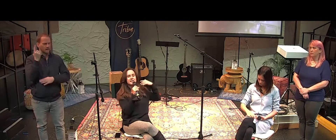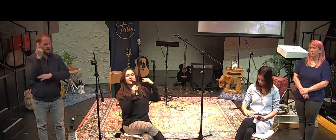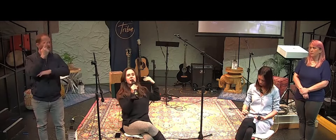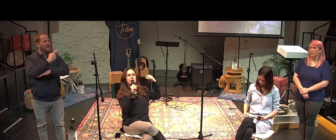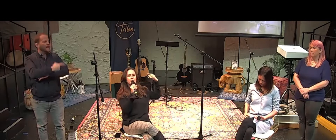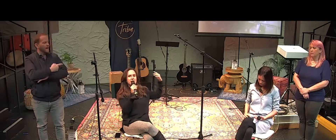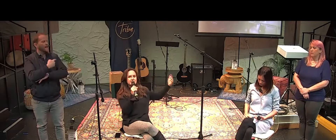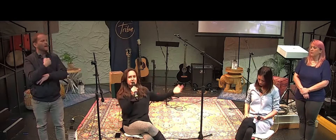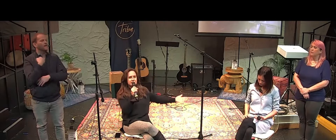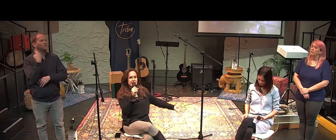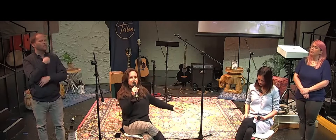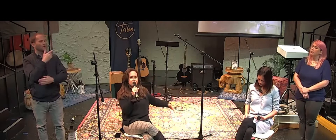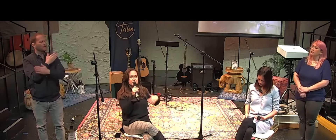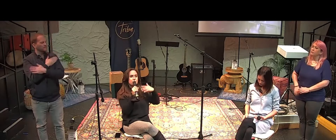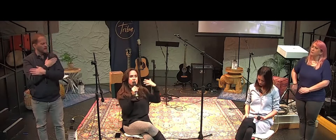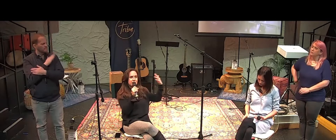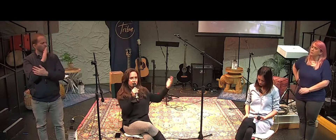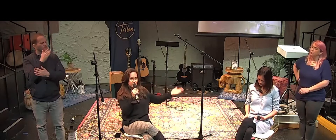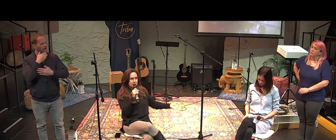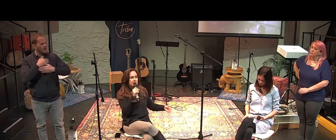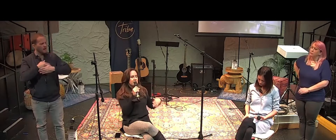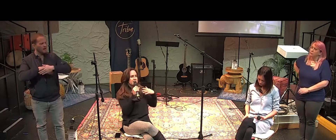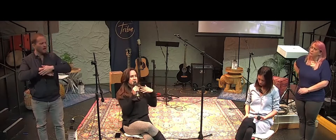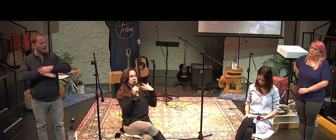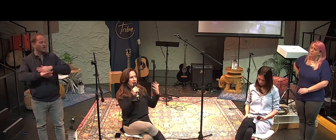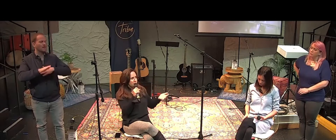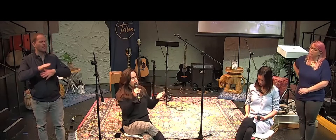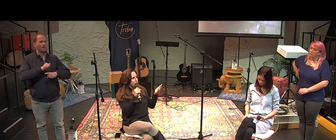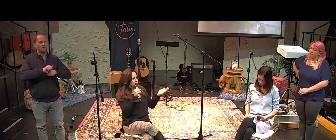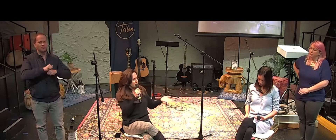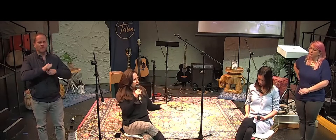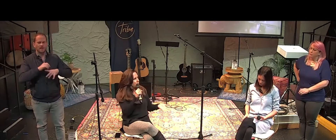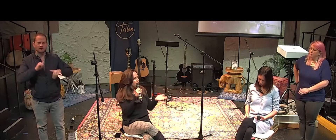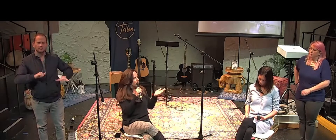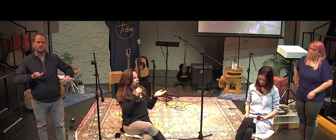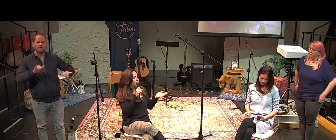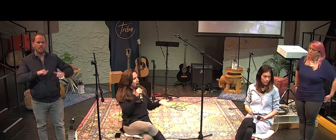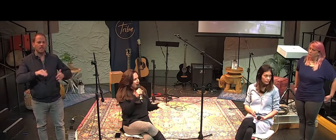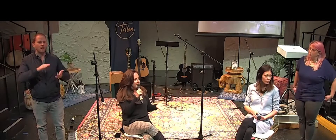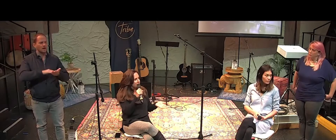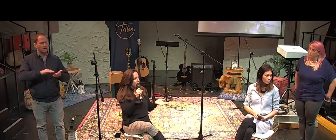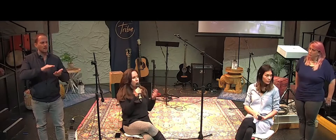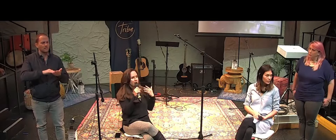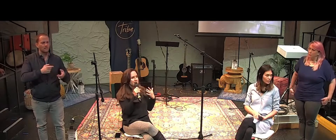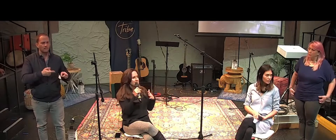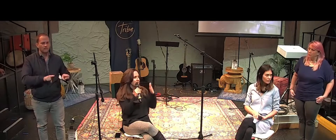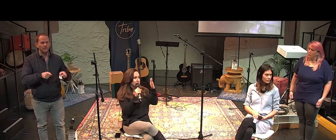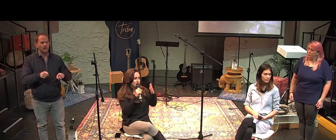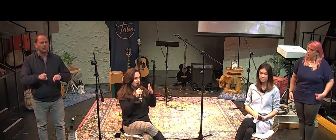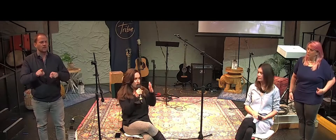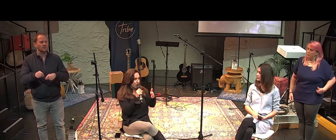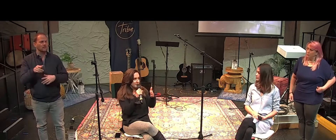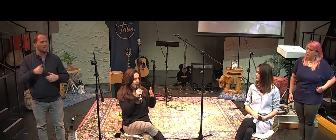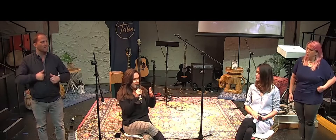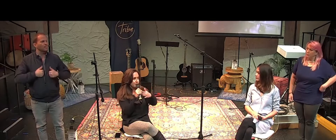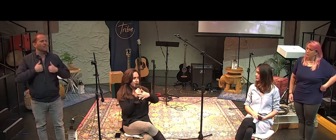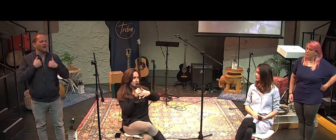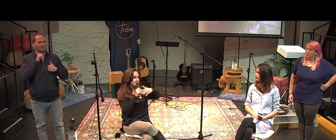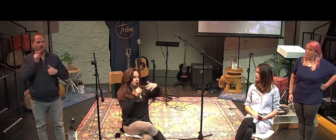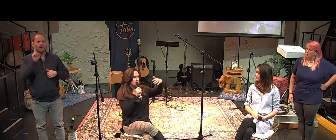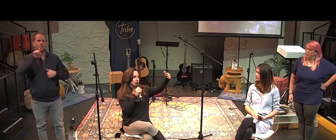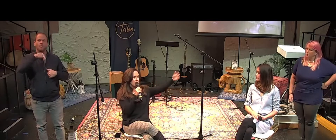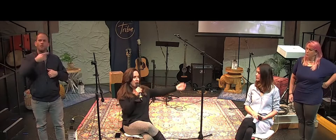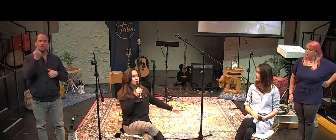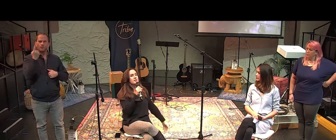this, as Elias called it, rhythm. This Sabbath rhythm of life, where it's not just one day, but